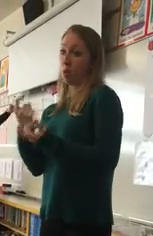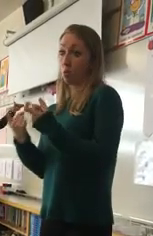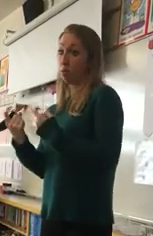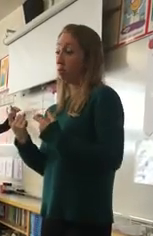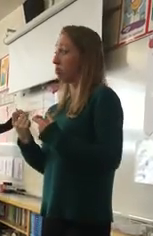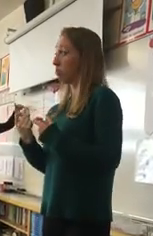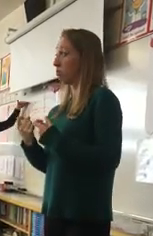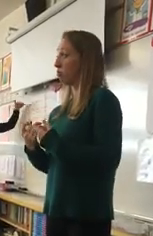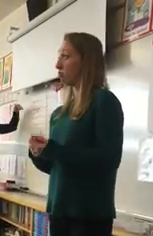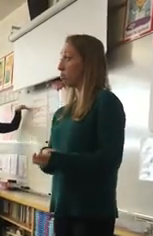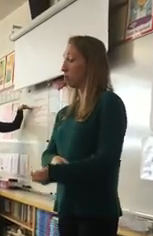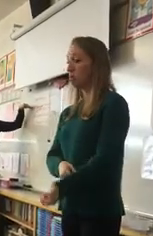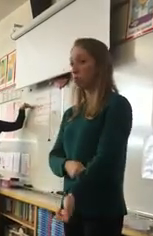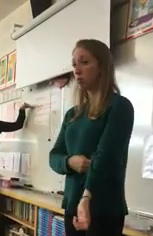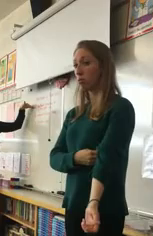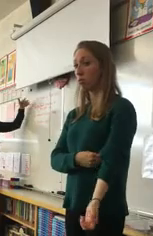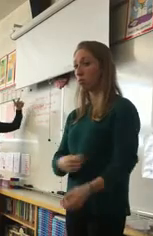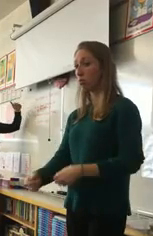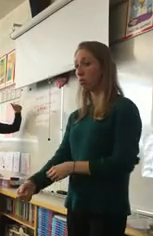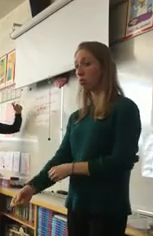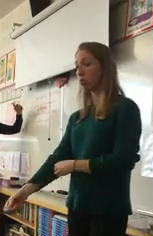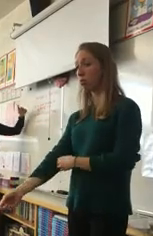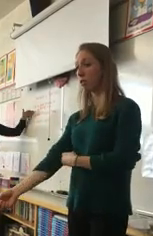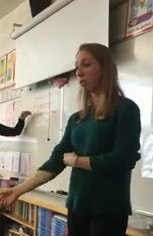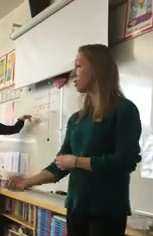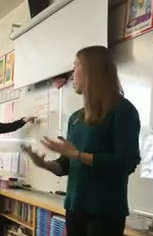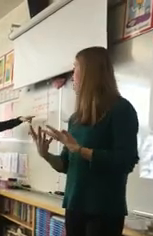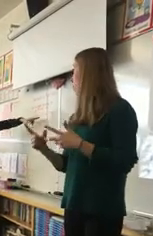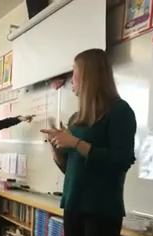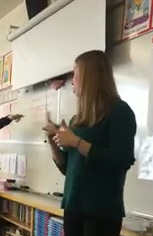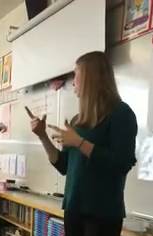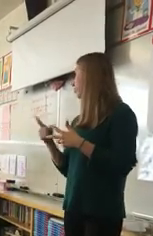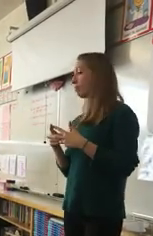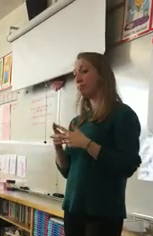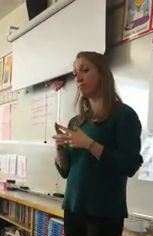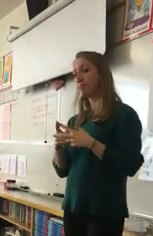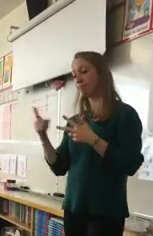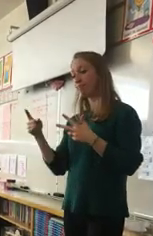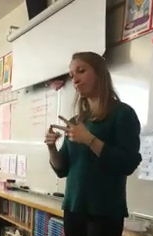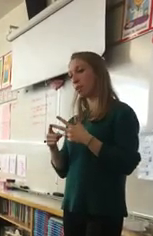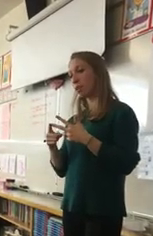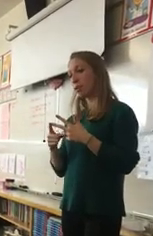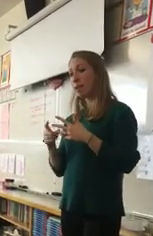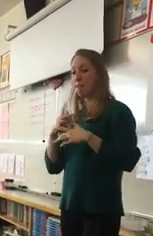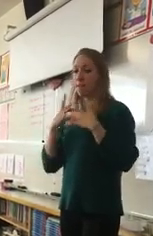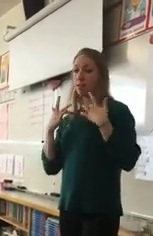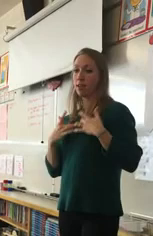Once you have finished these 2 things, you may move on to the Valentine Fraction Frenzy, which is this pink